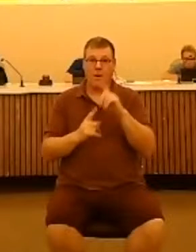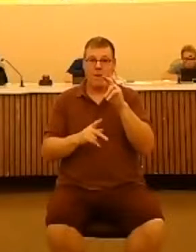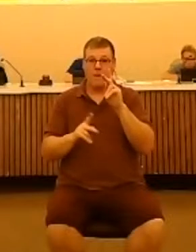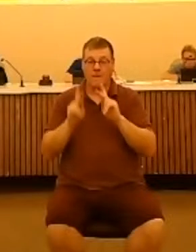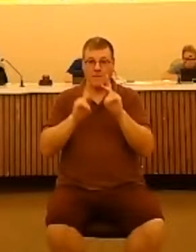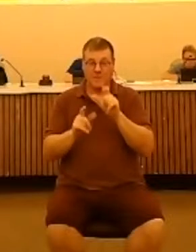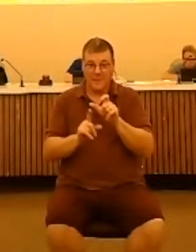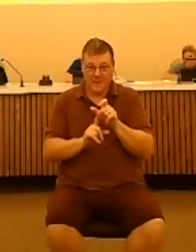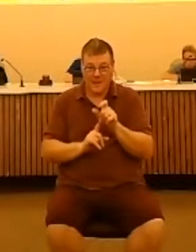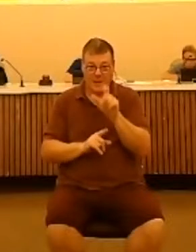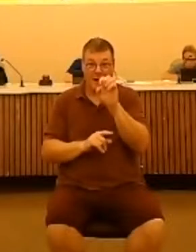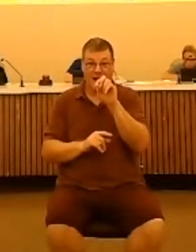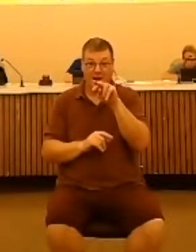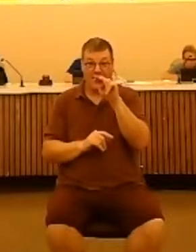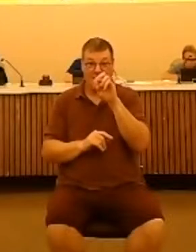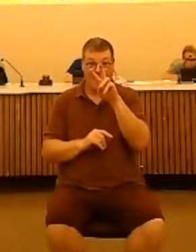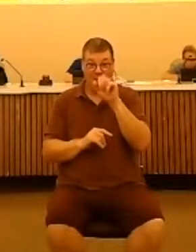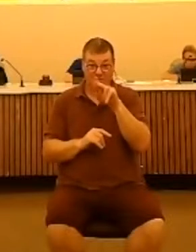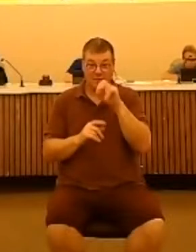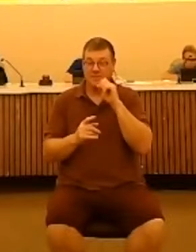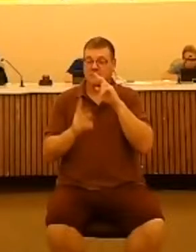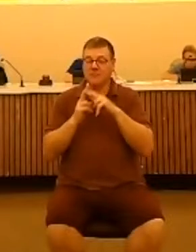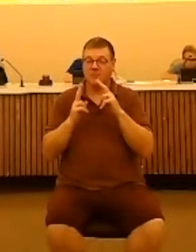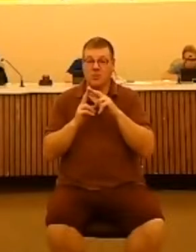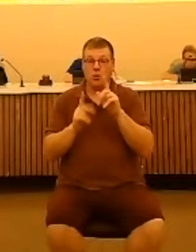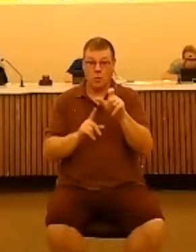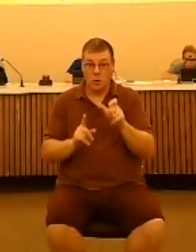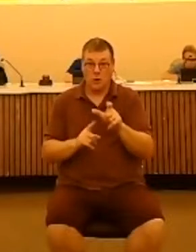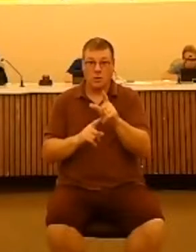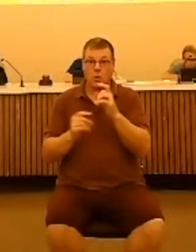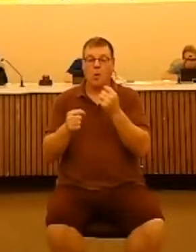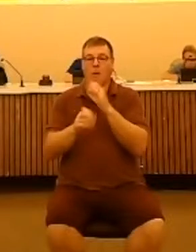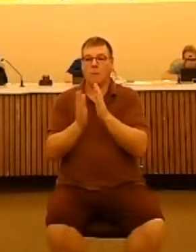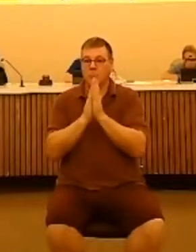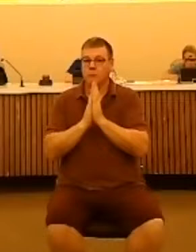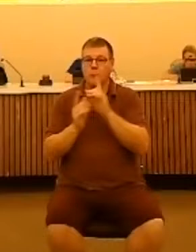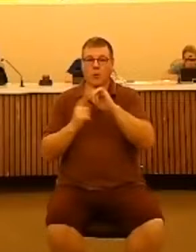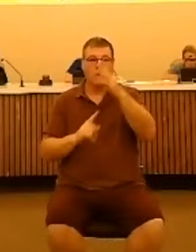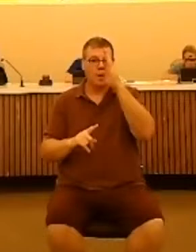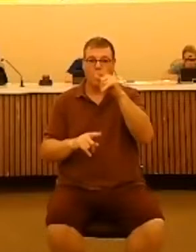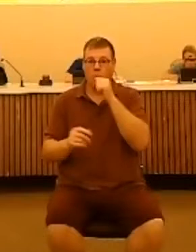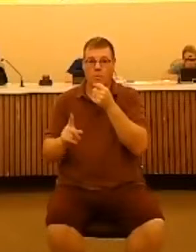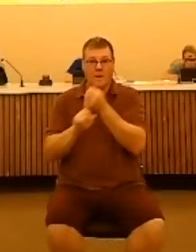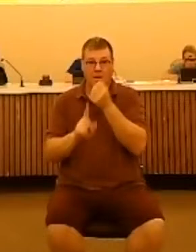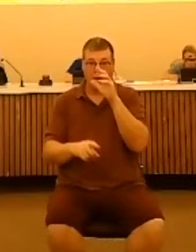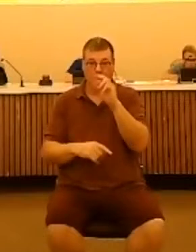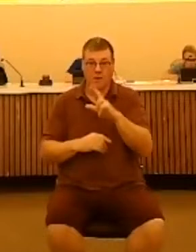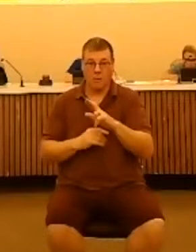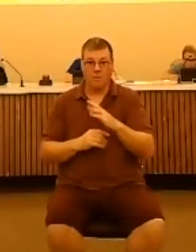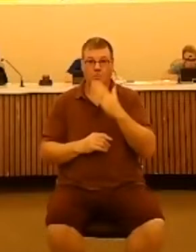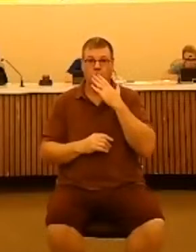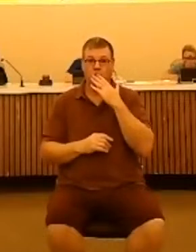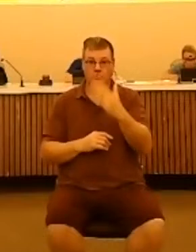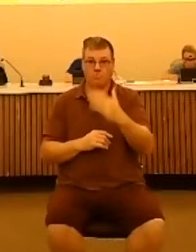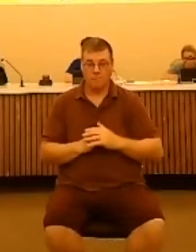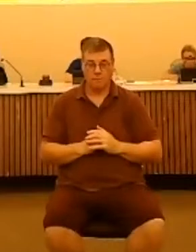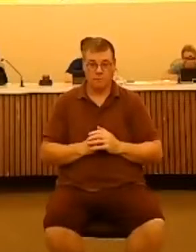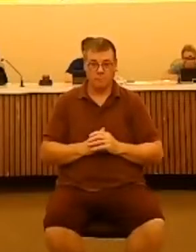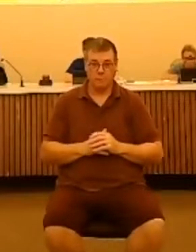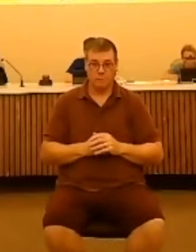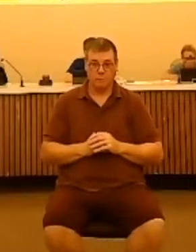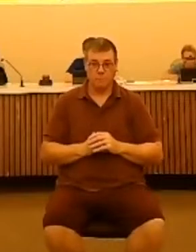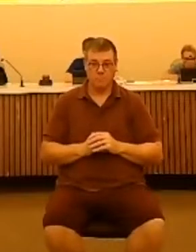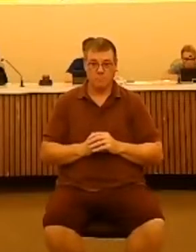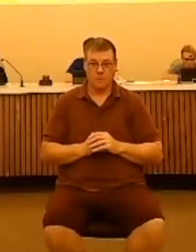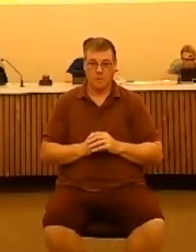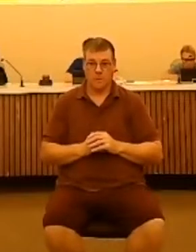that Nevins is so narrow that when you turn, you pray to God you don't hit the car in the other lane? Thank you.